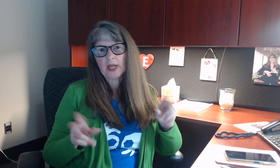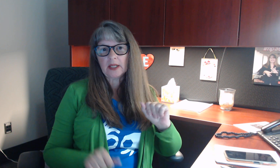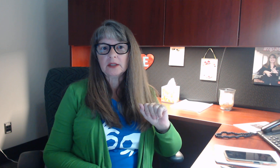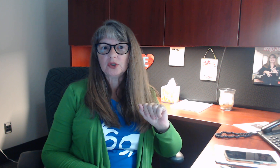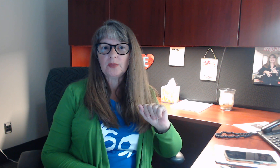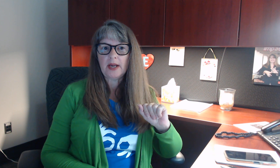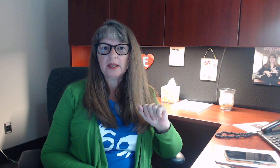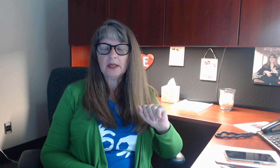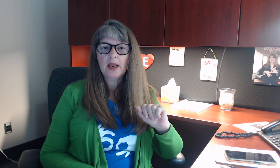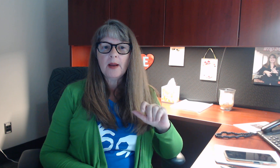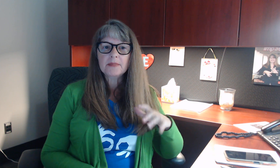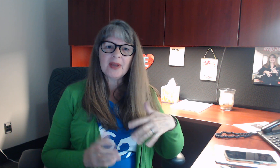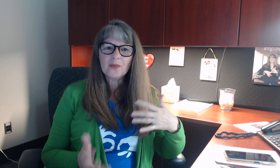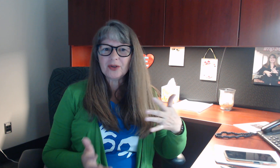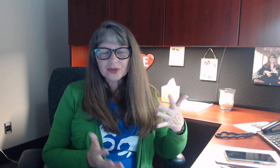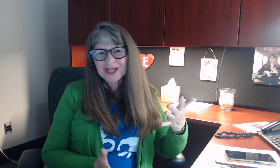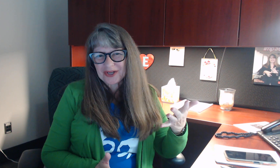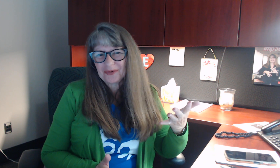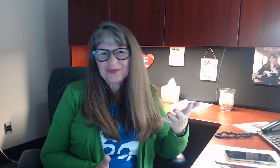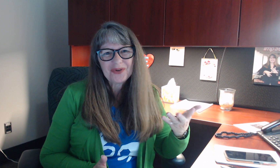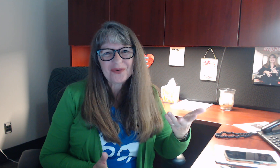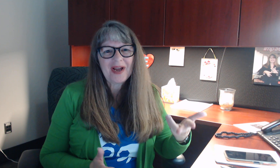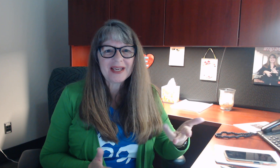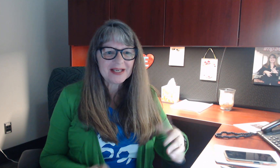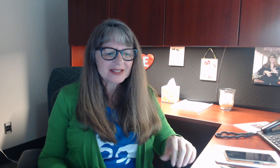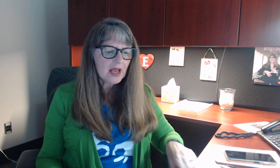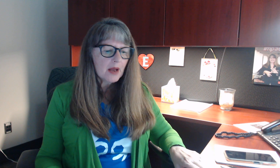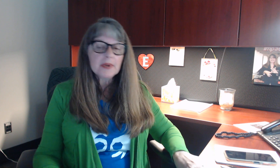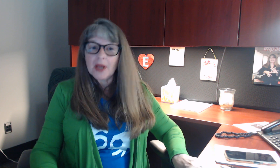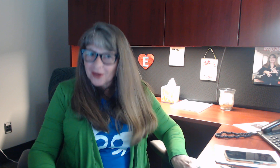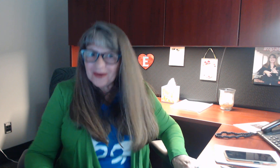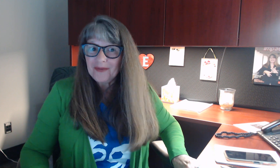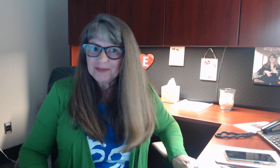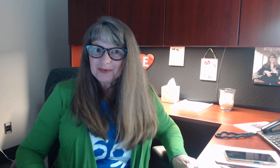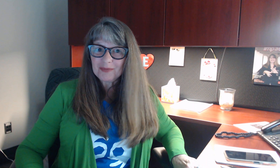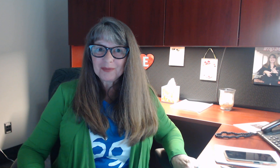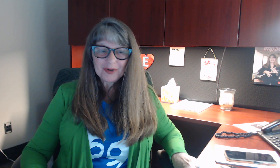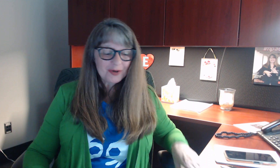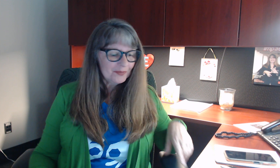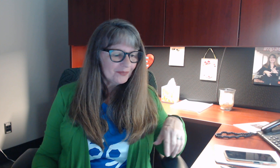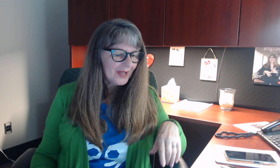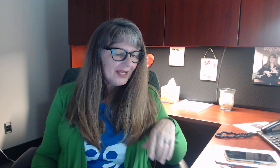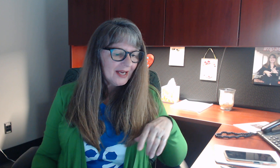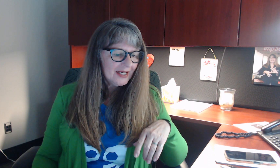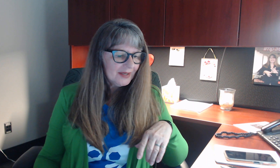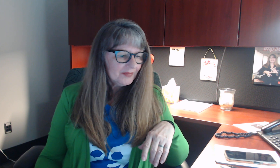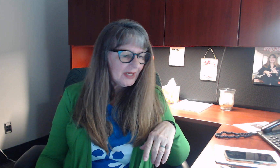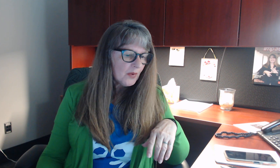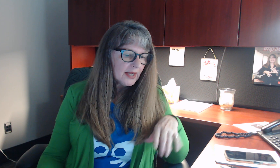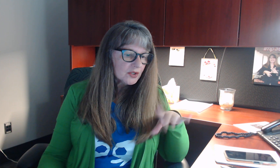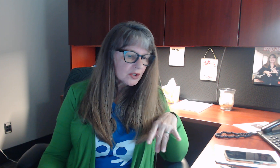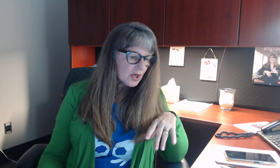technically two-handed, but that way you'll just get a review, I guess. But not all of them, some of them are new. Anyway,